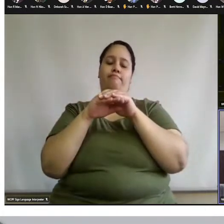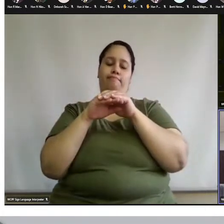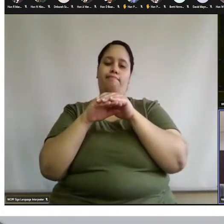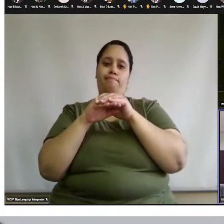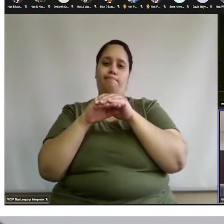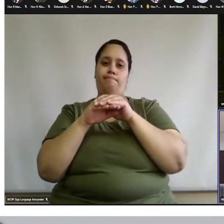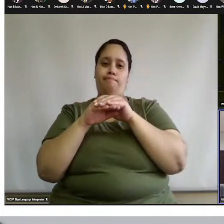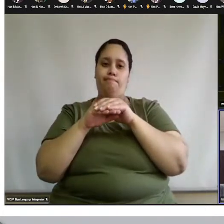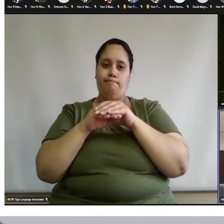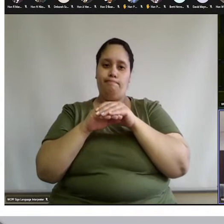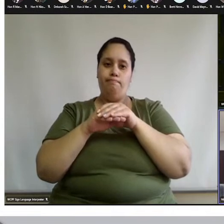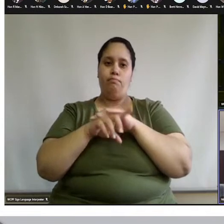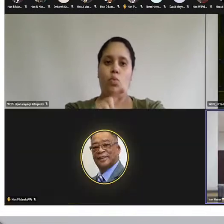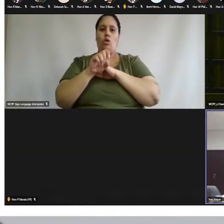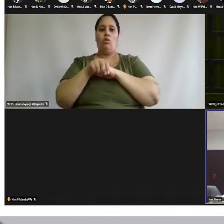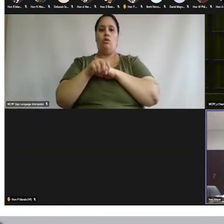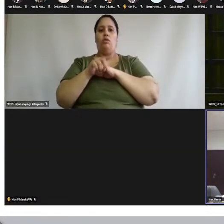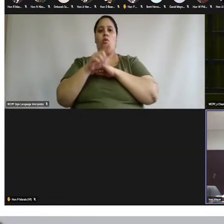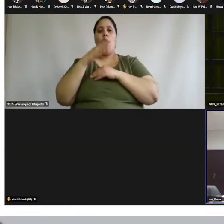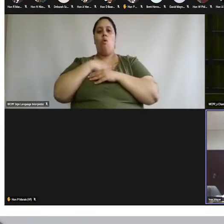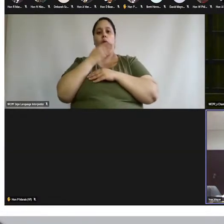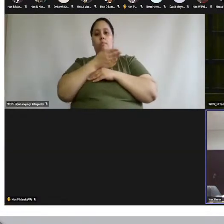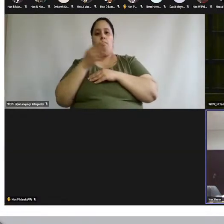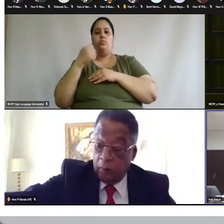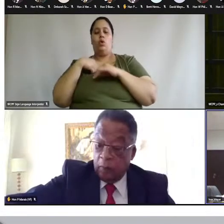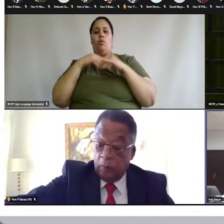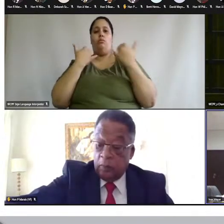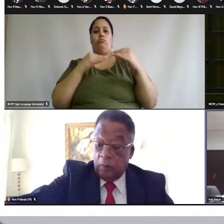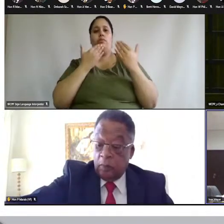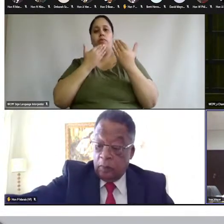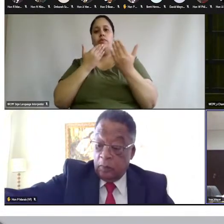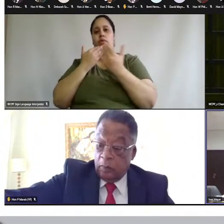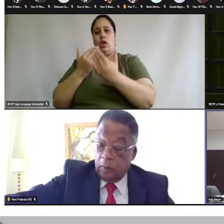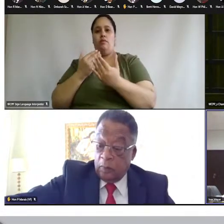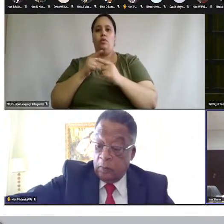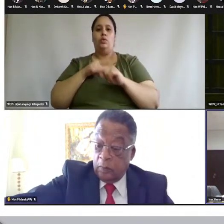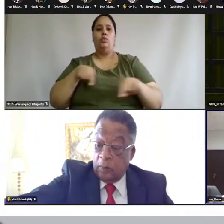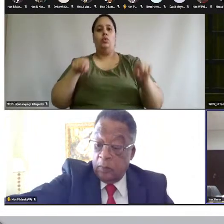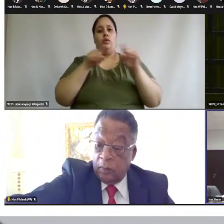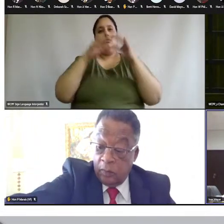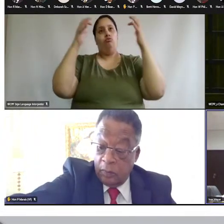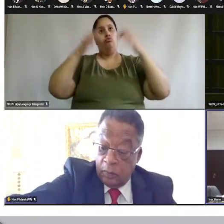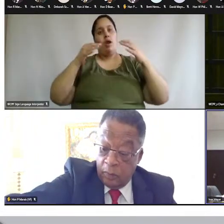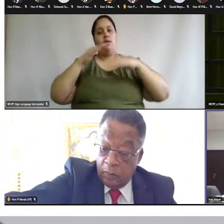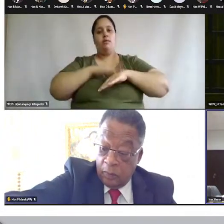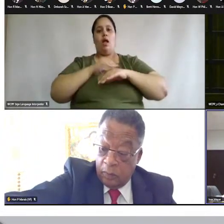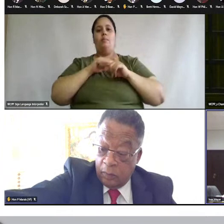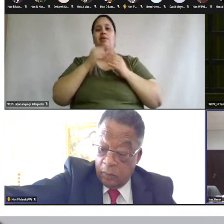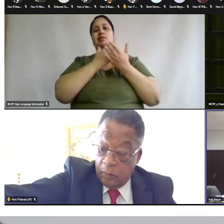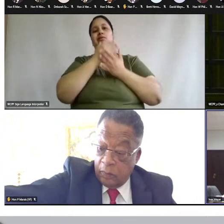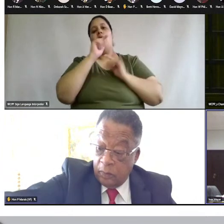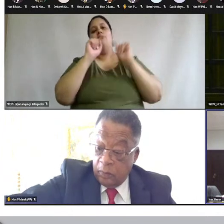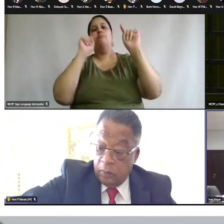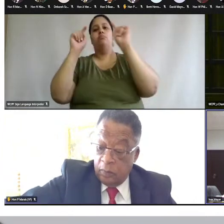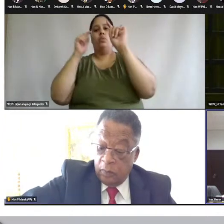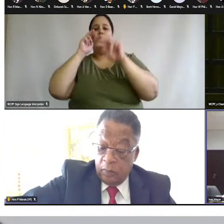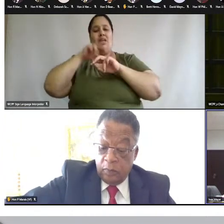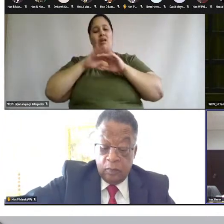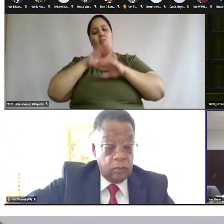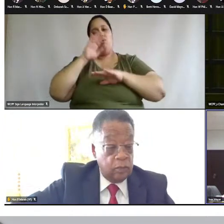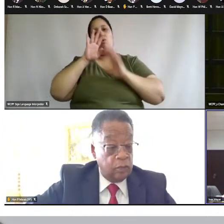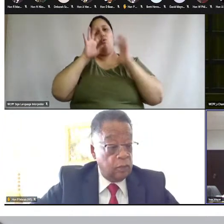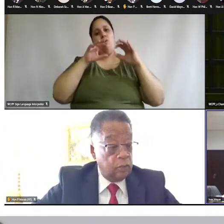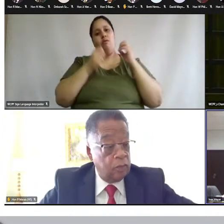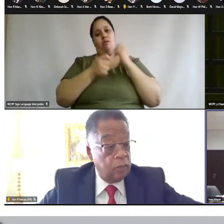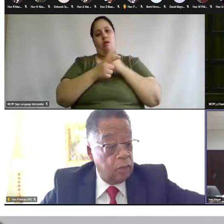101.6% full of water. So we're very thankful for the good rains, but there are certain parts there where we still need some rain.